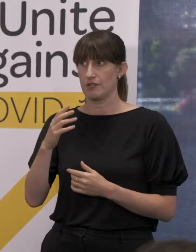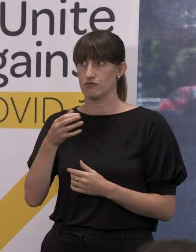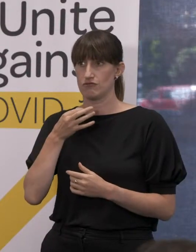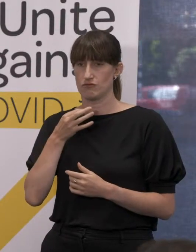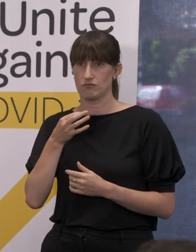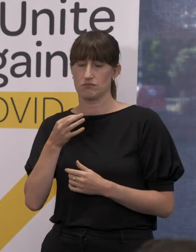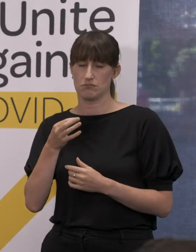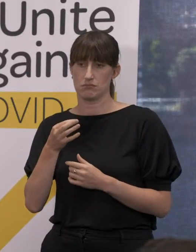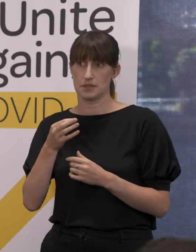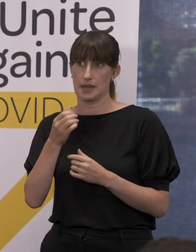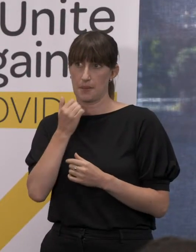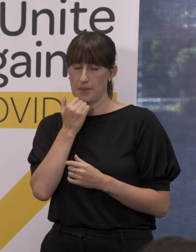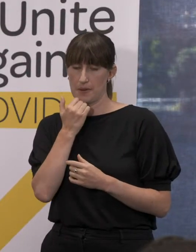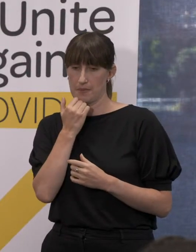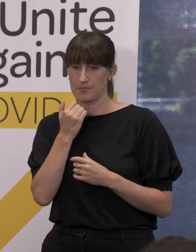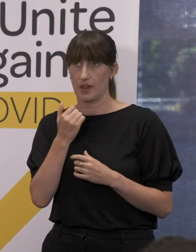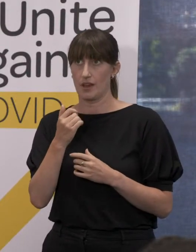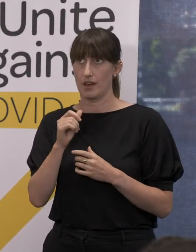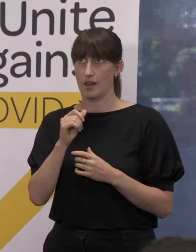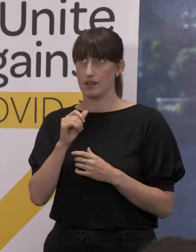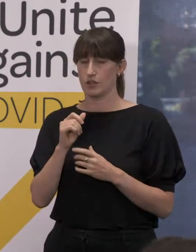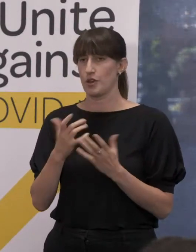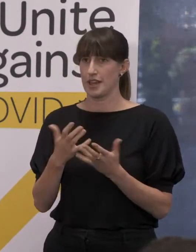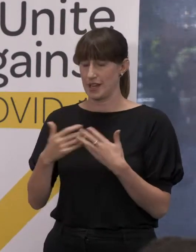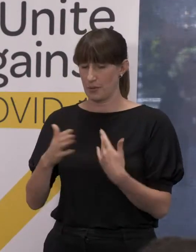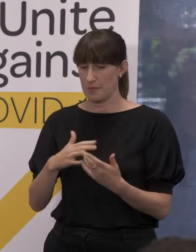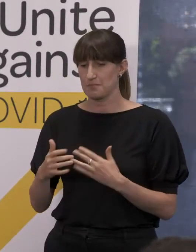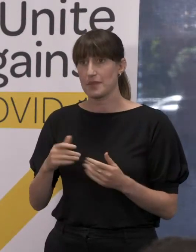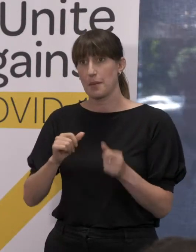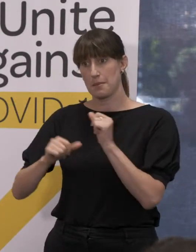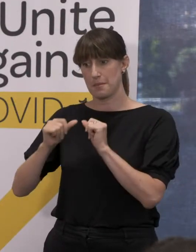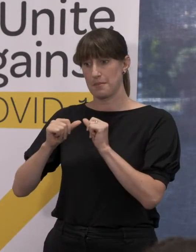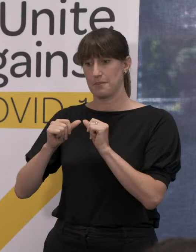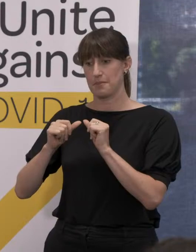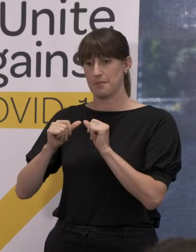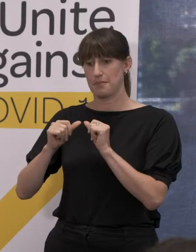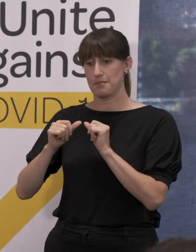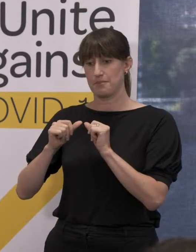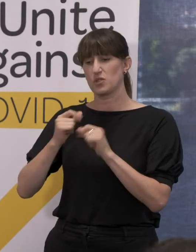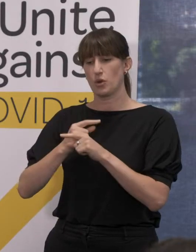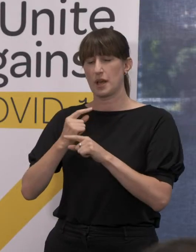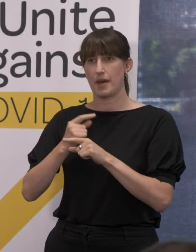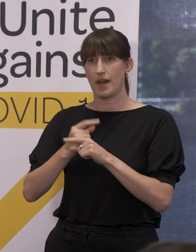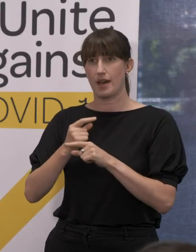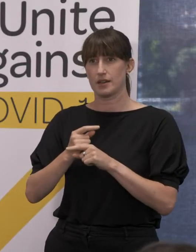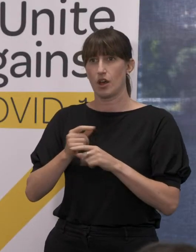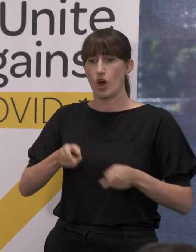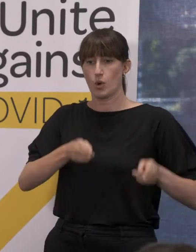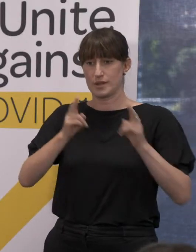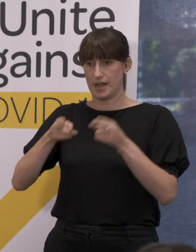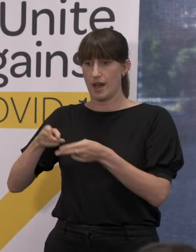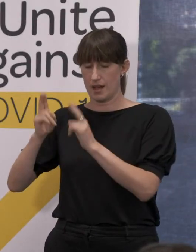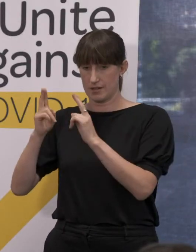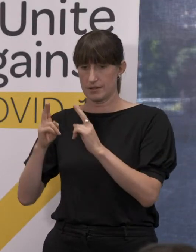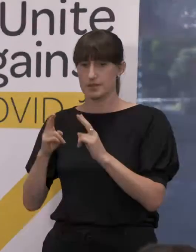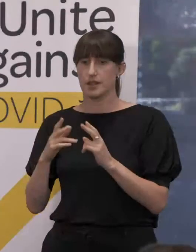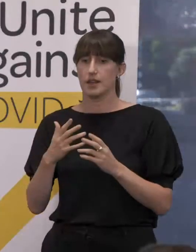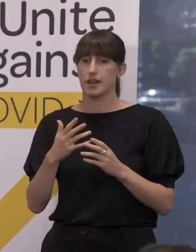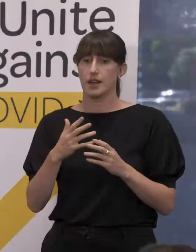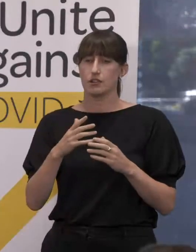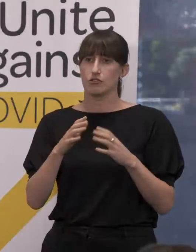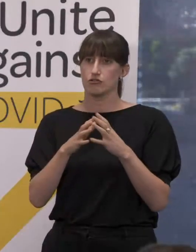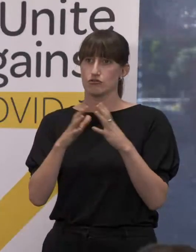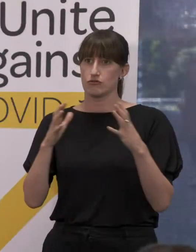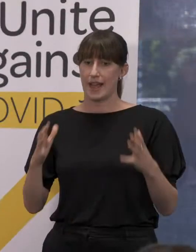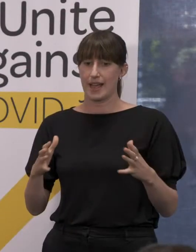aware we previously reported a couple of weeks ago a cleaner at this hotel had tested positive for COVID-19. That was on the 22nd of March.